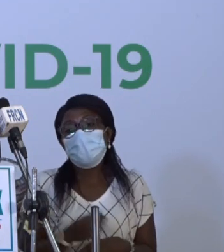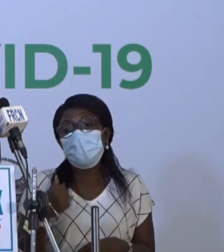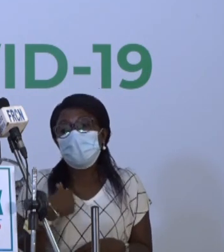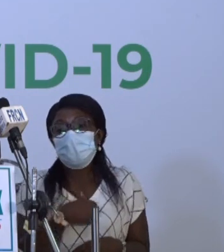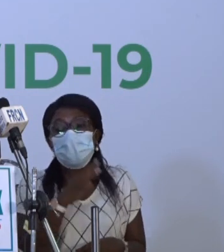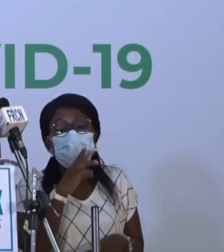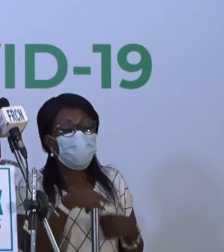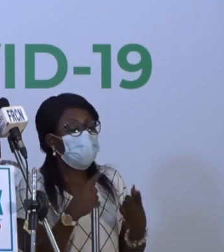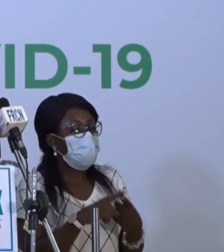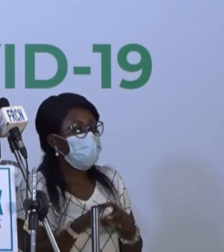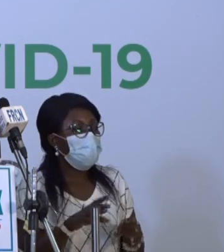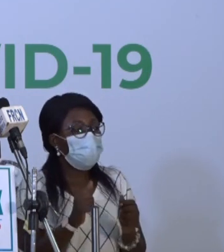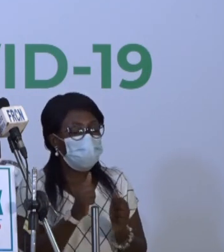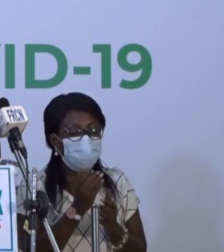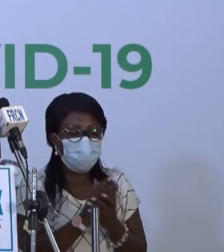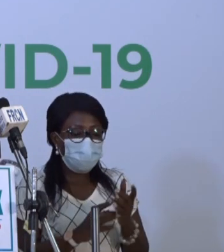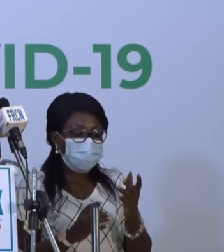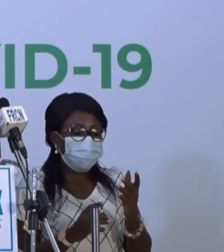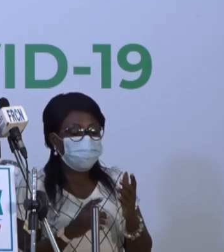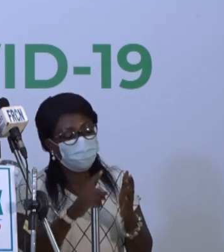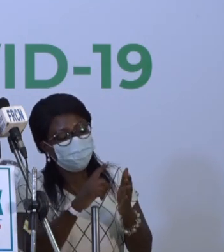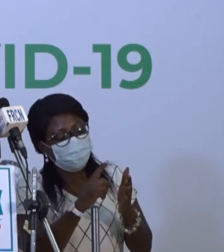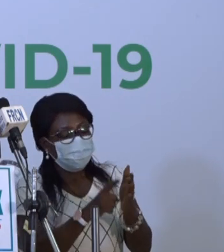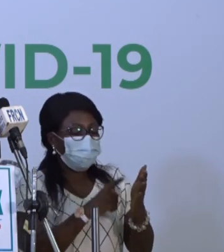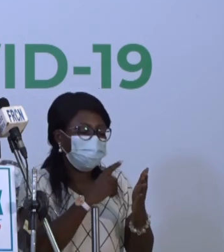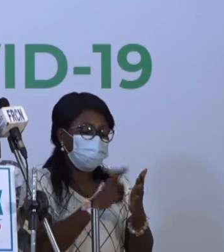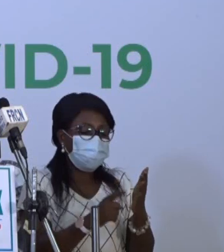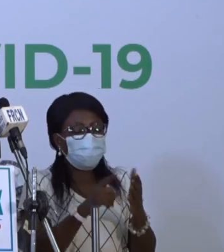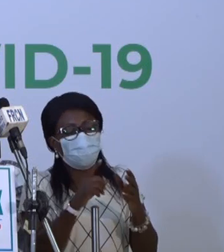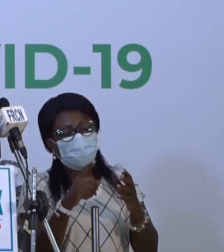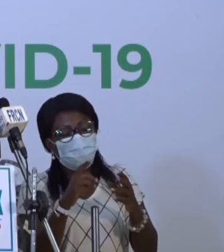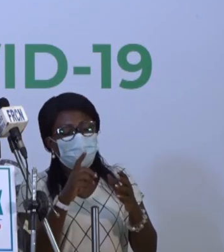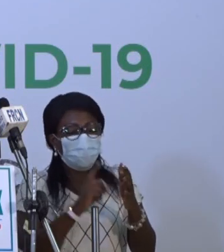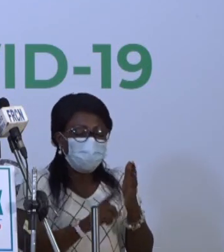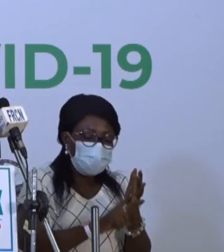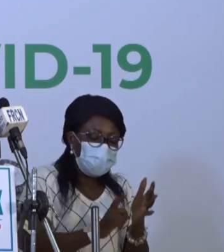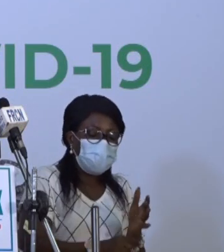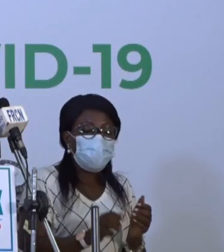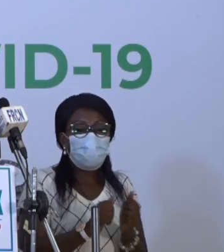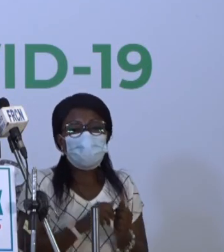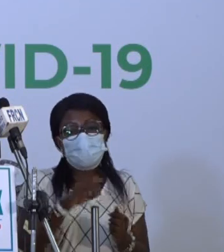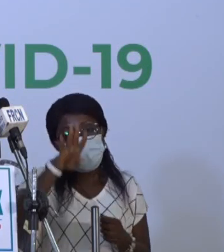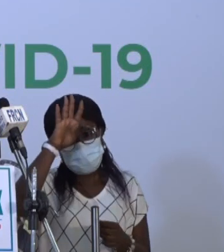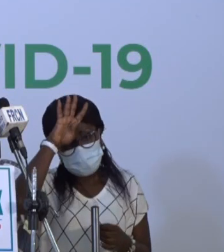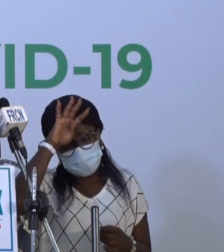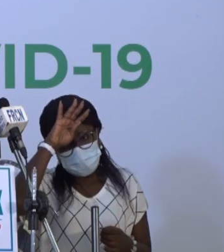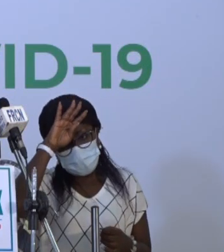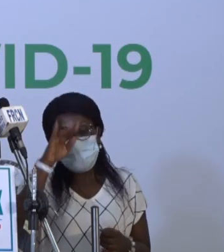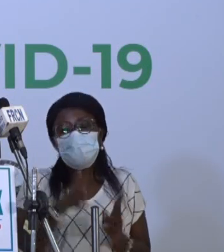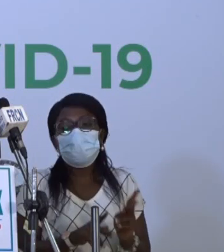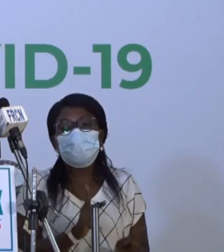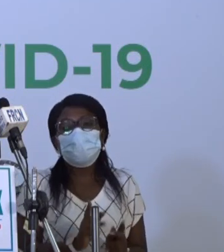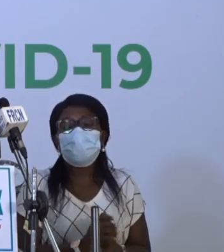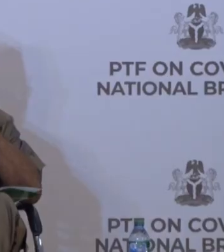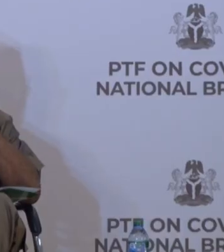protection of young people, especially as schools have resumed after months of shutdown occasioned by COVID-19 pandemic outbreak